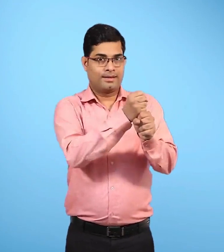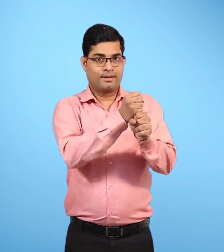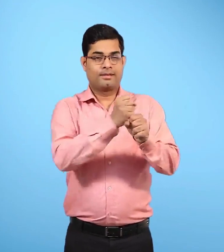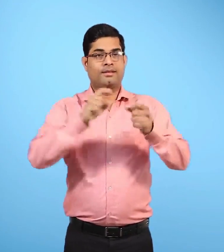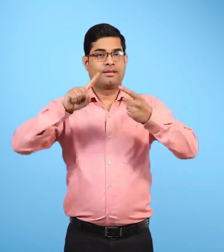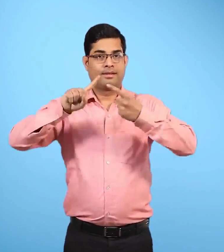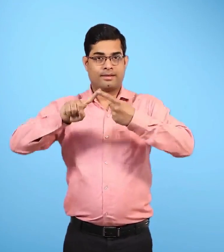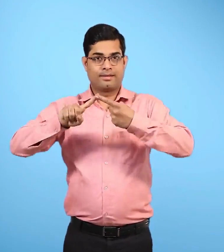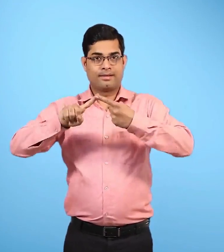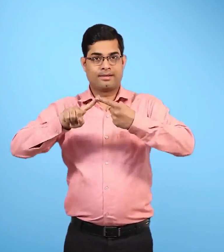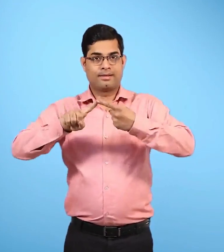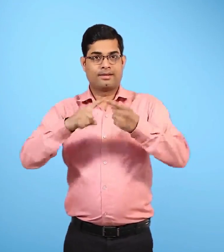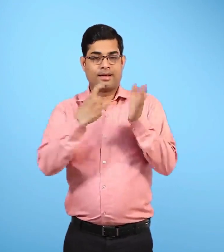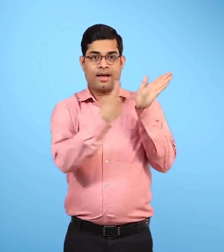Gervase Finn.